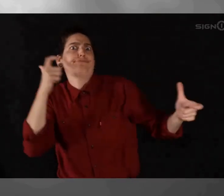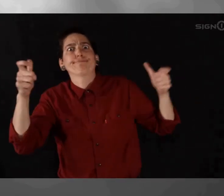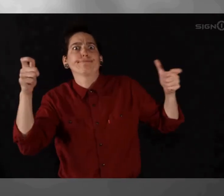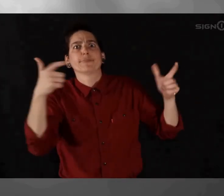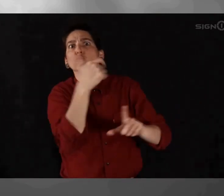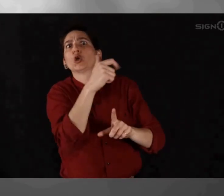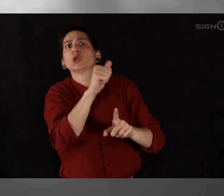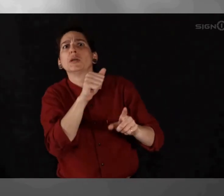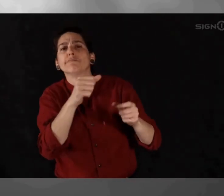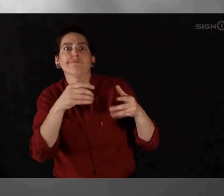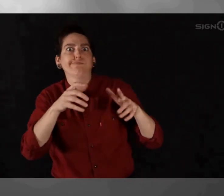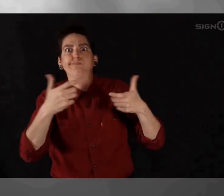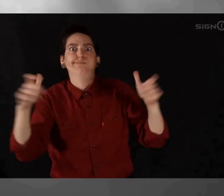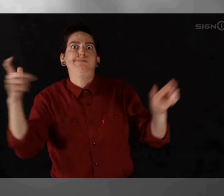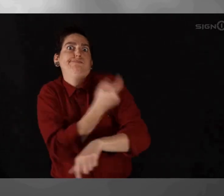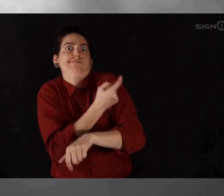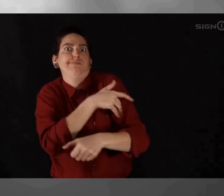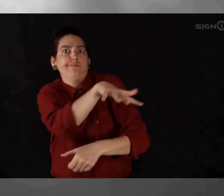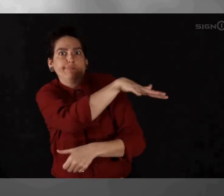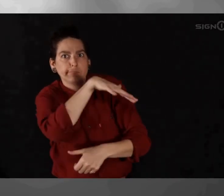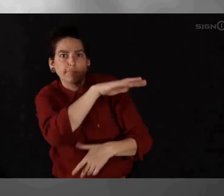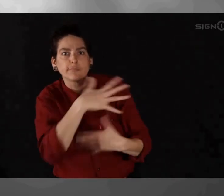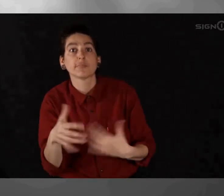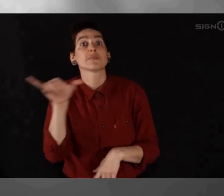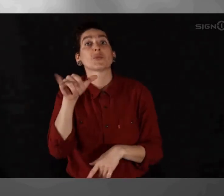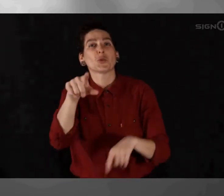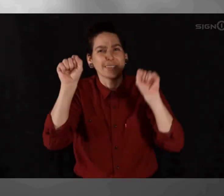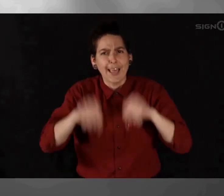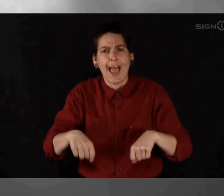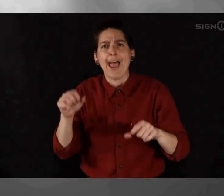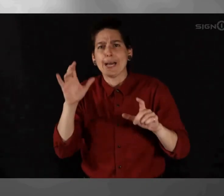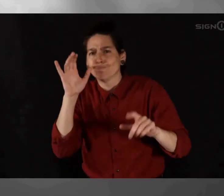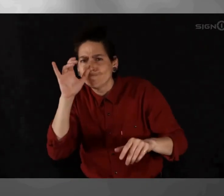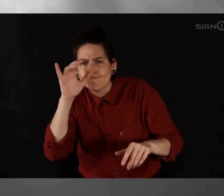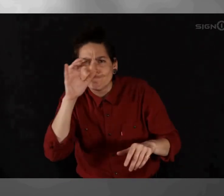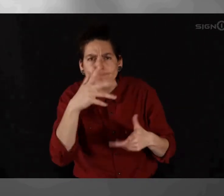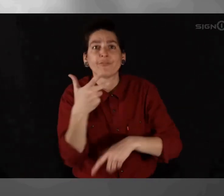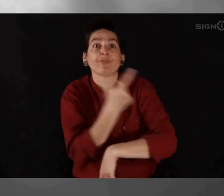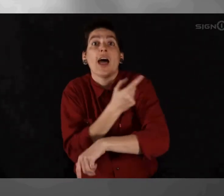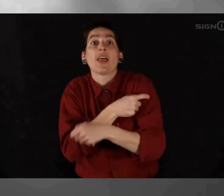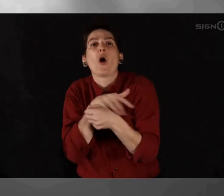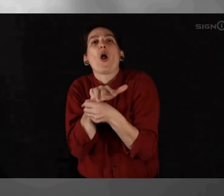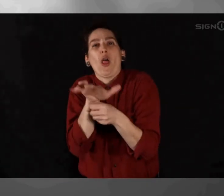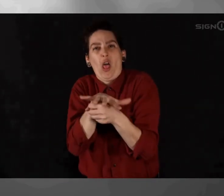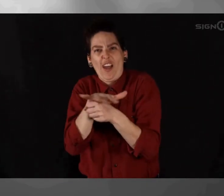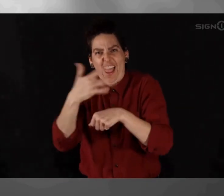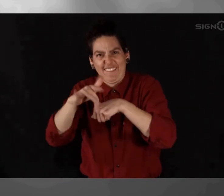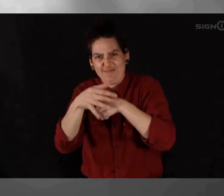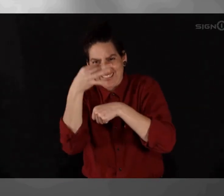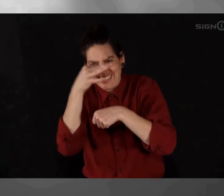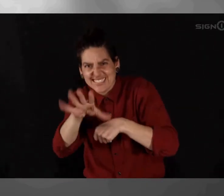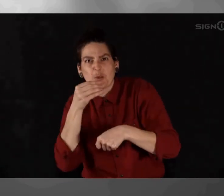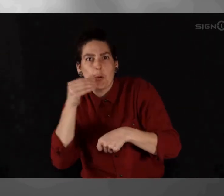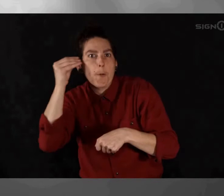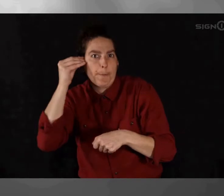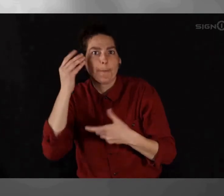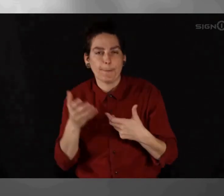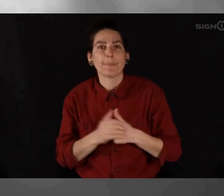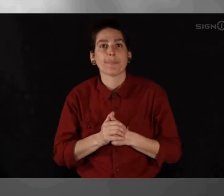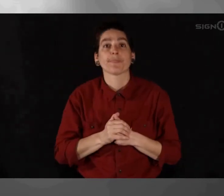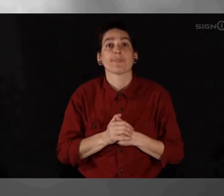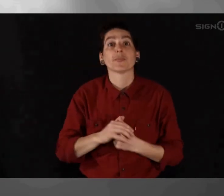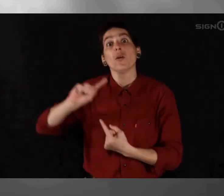also search in the vaccine locator for availability near you. So what happens when someone gets the COVID-19